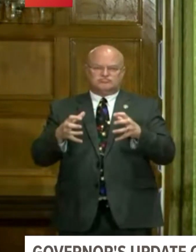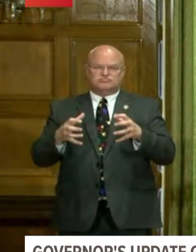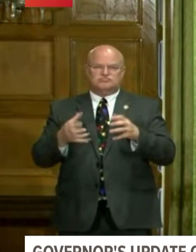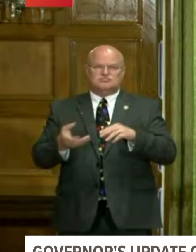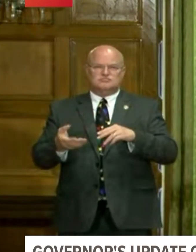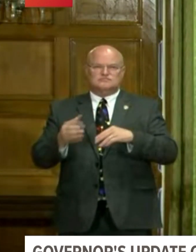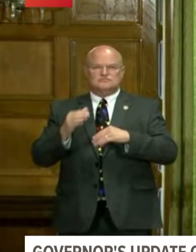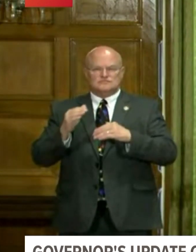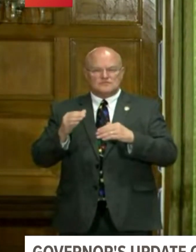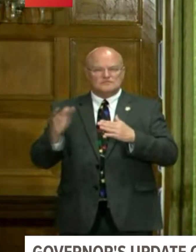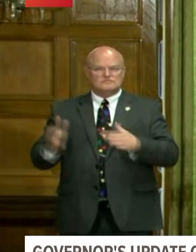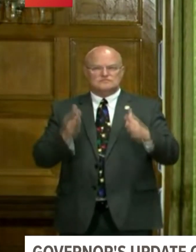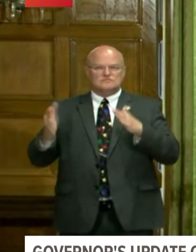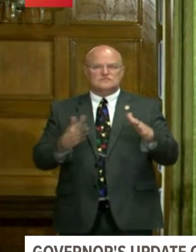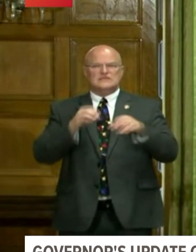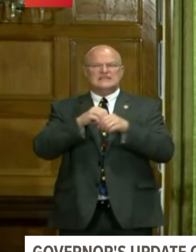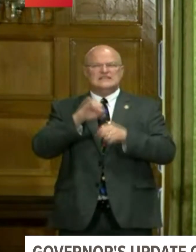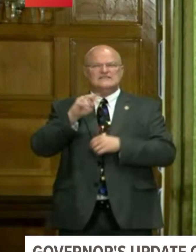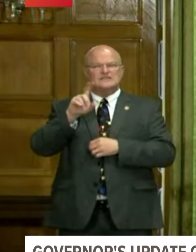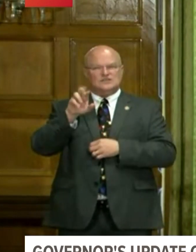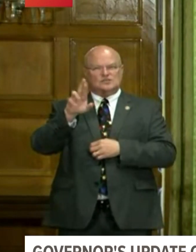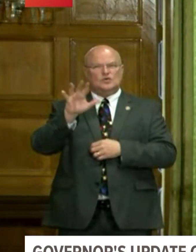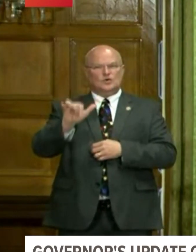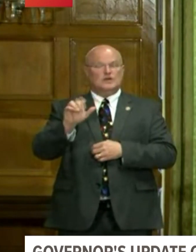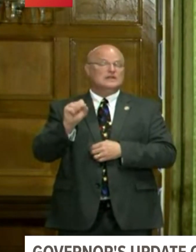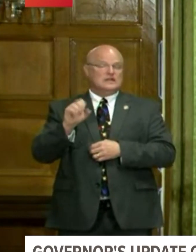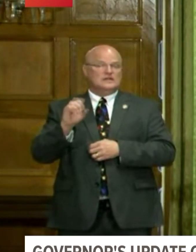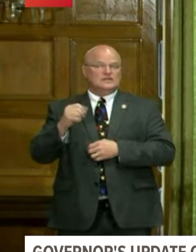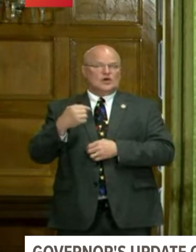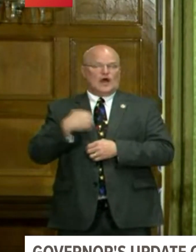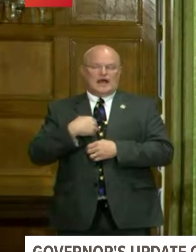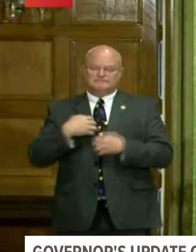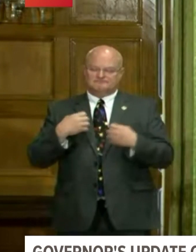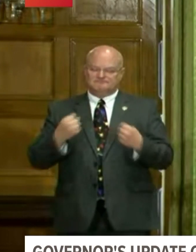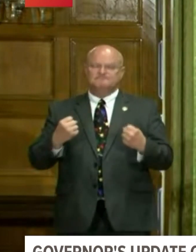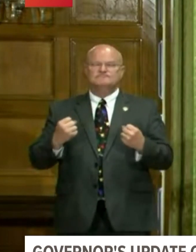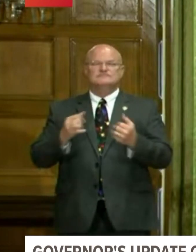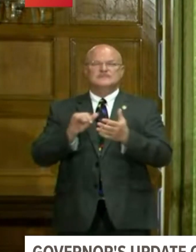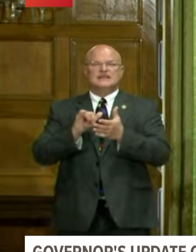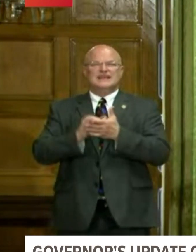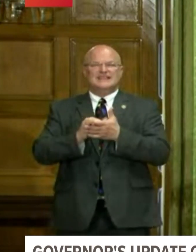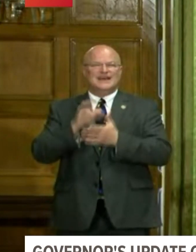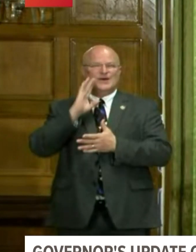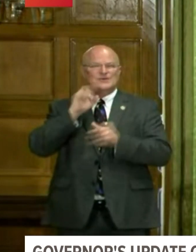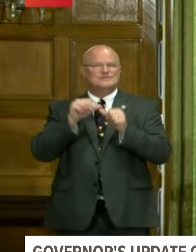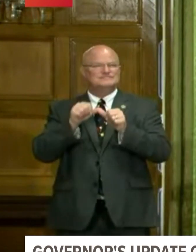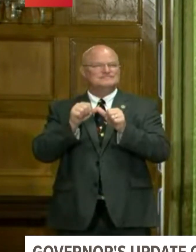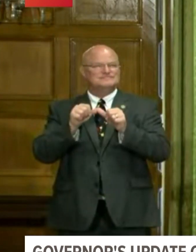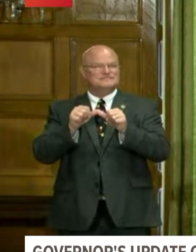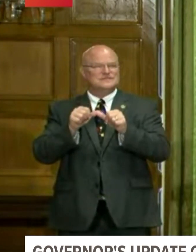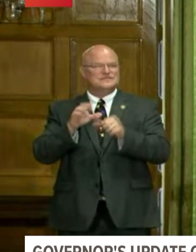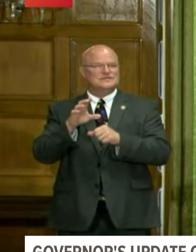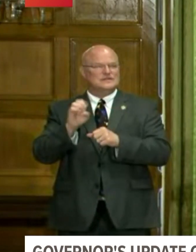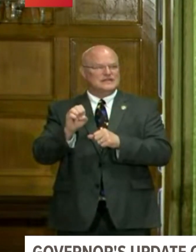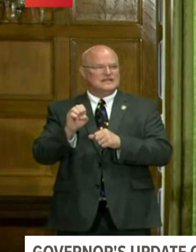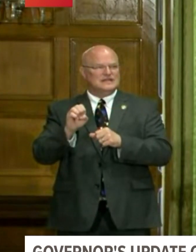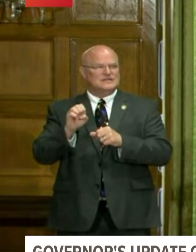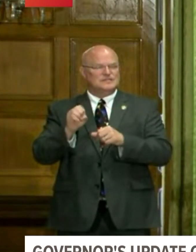that capacity and inventory. And so I'm confident that it will continue to